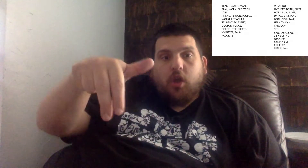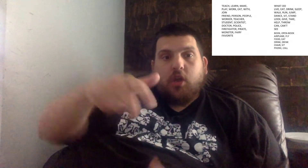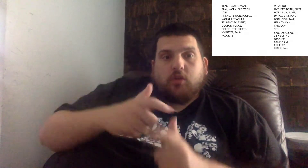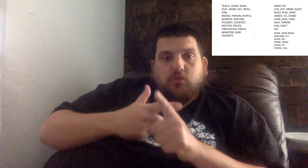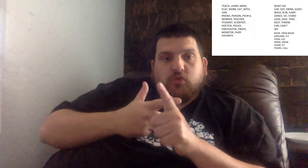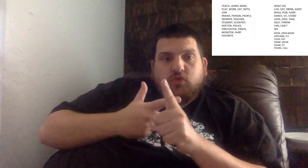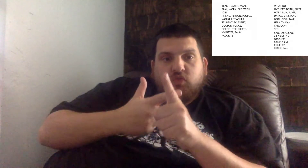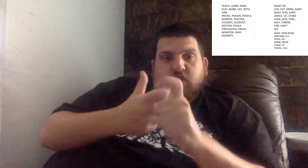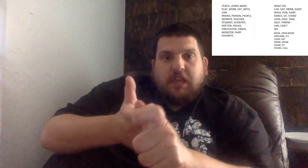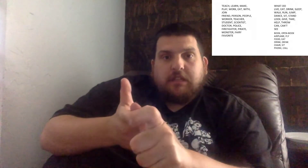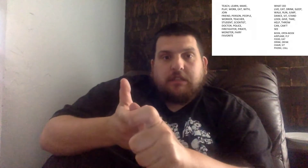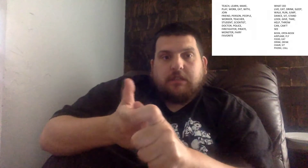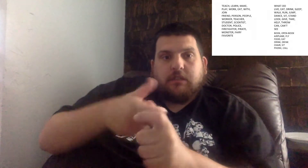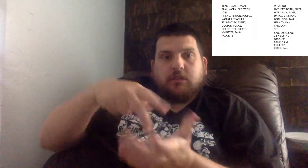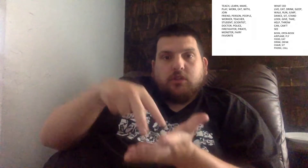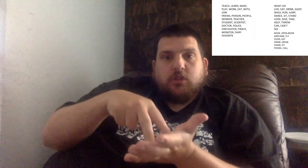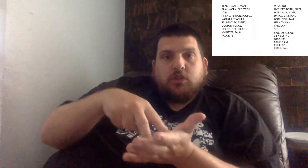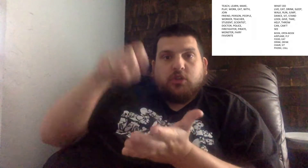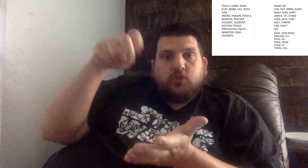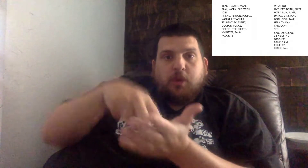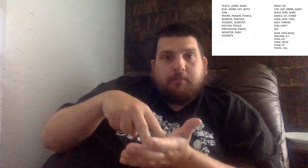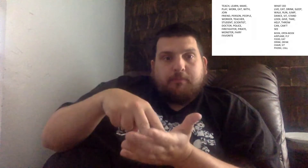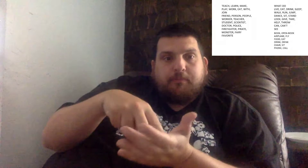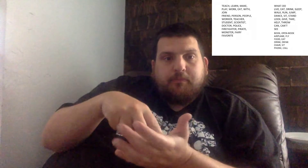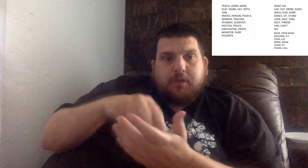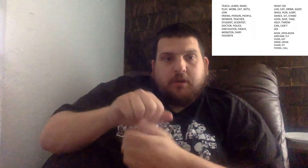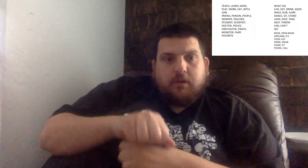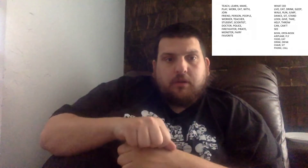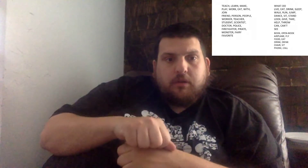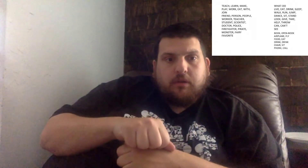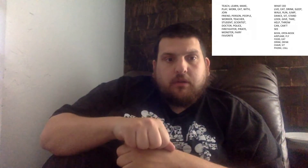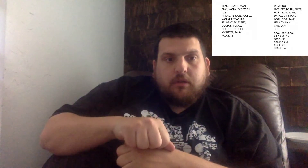walk, run, jump,